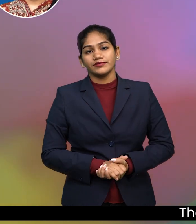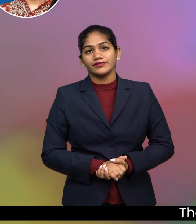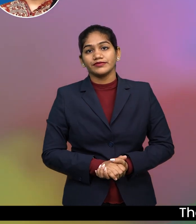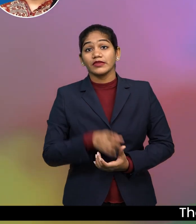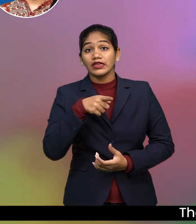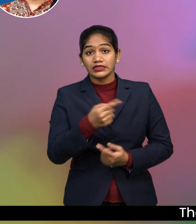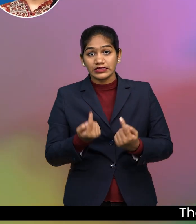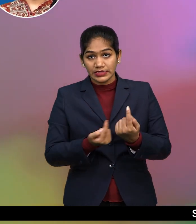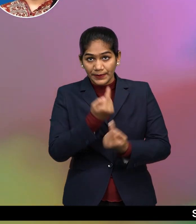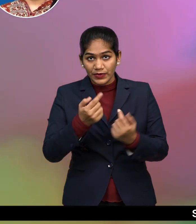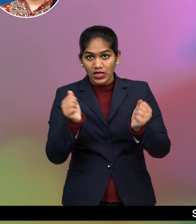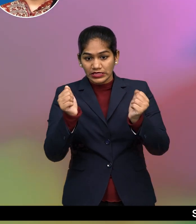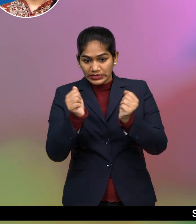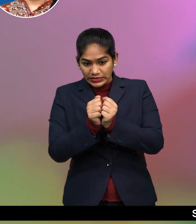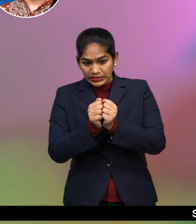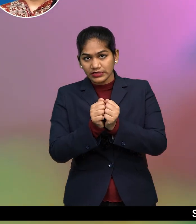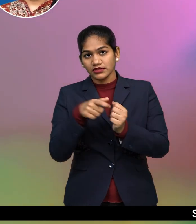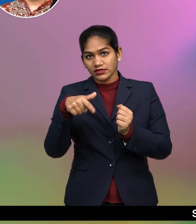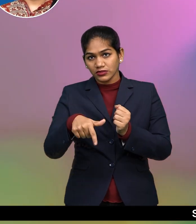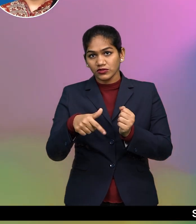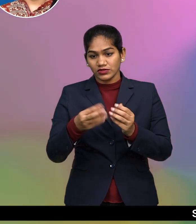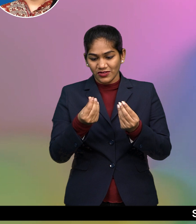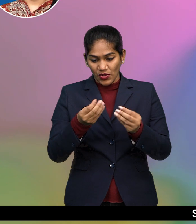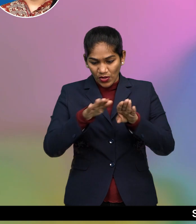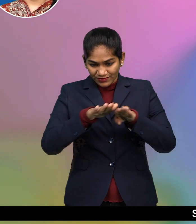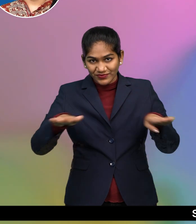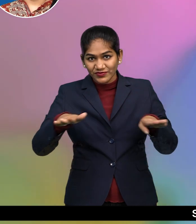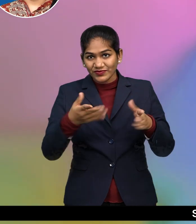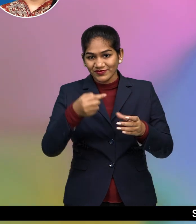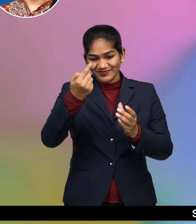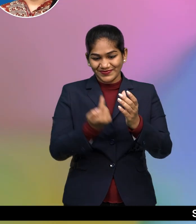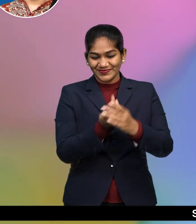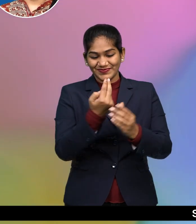The plant attached to the soil is called stalk,